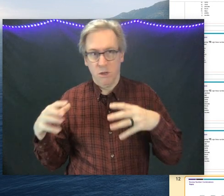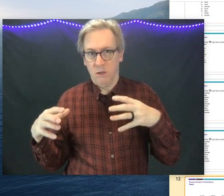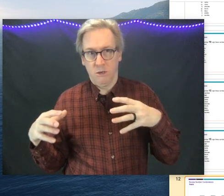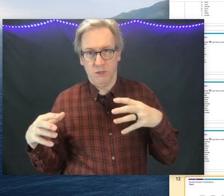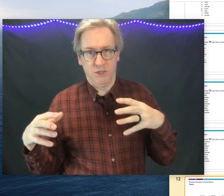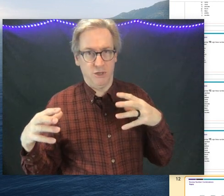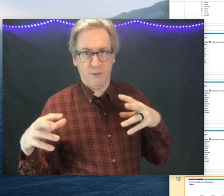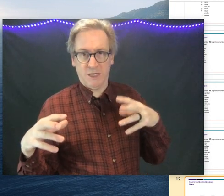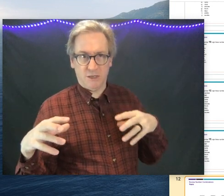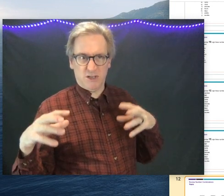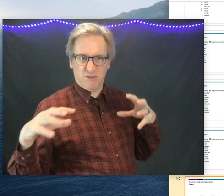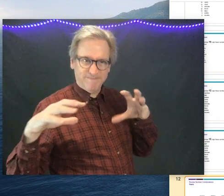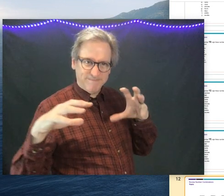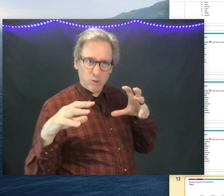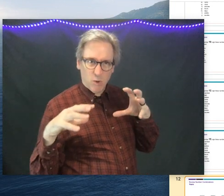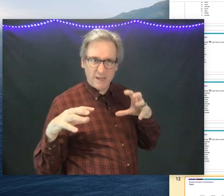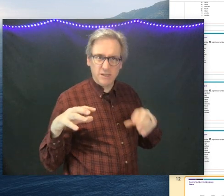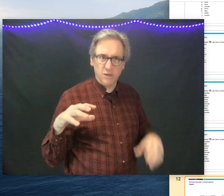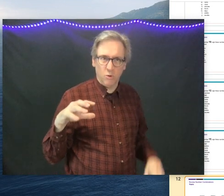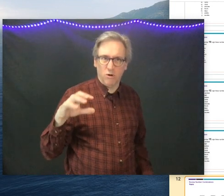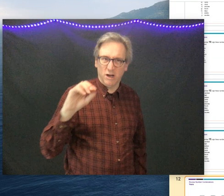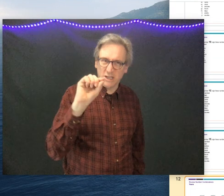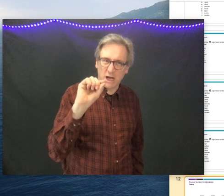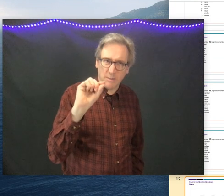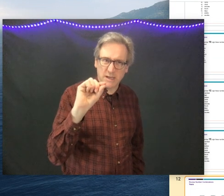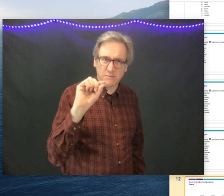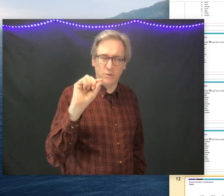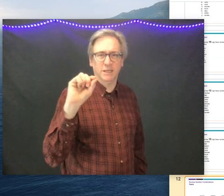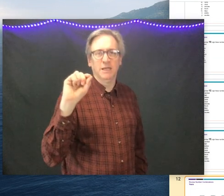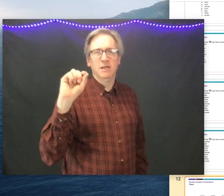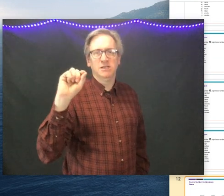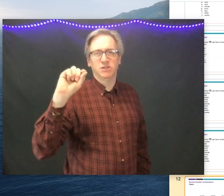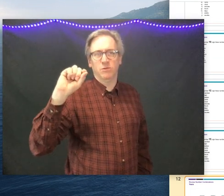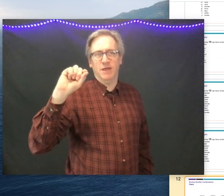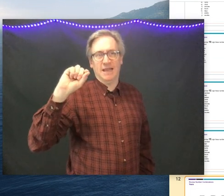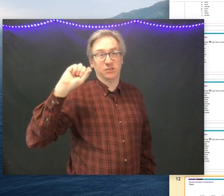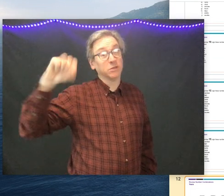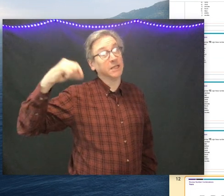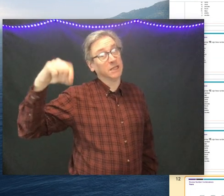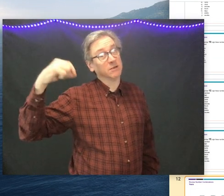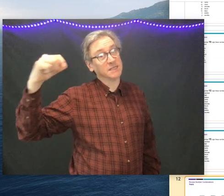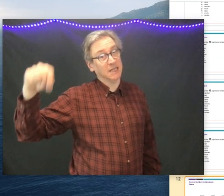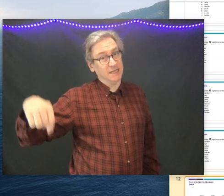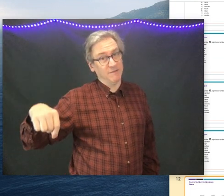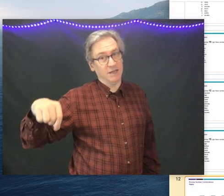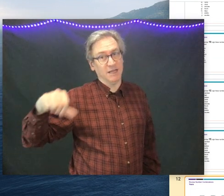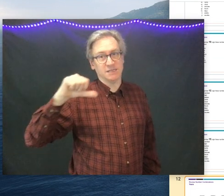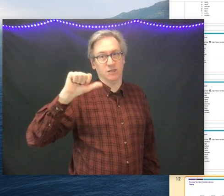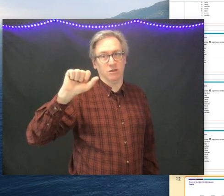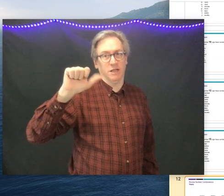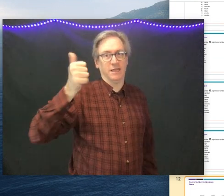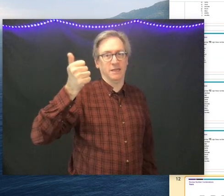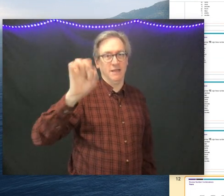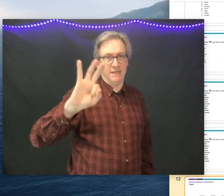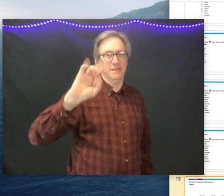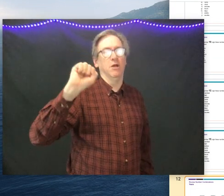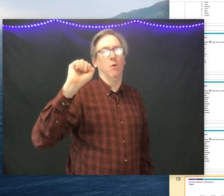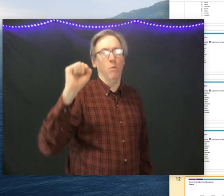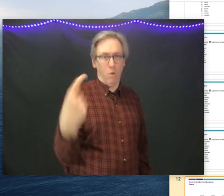know do it twice or a couple times quickly so that it's really clear it's 11. It doesn't look